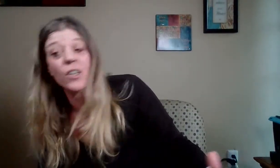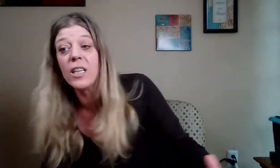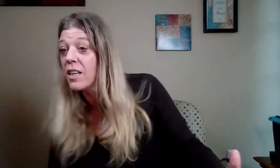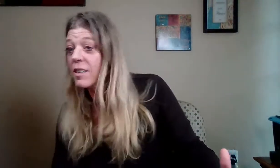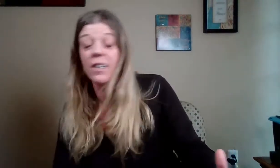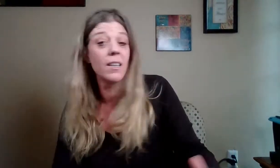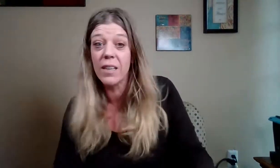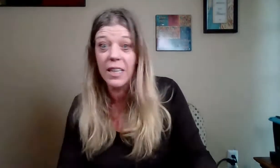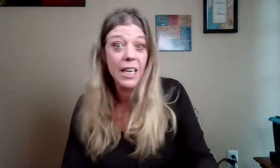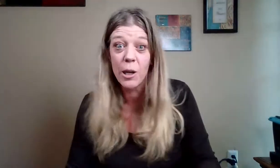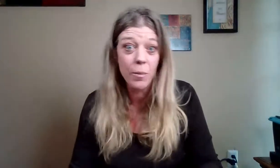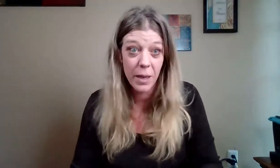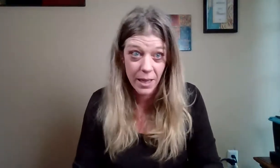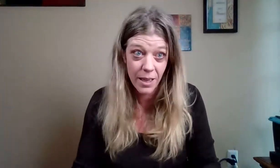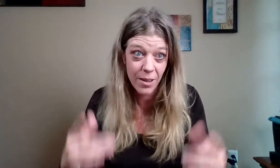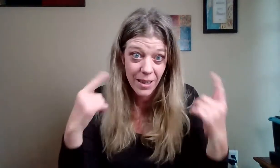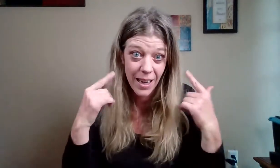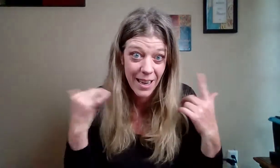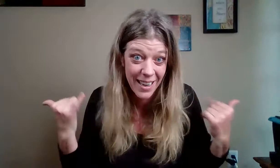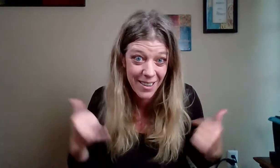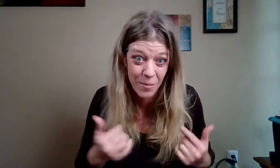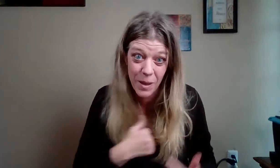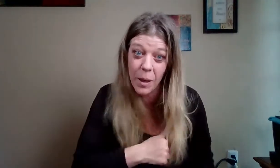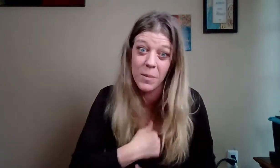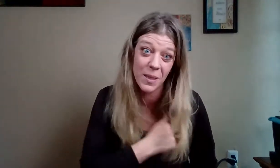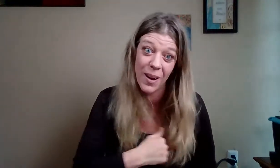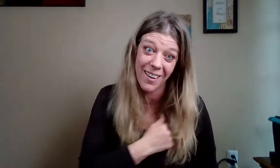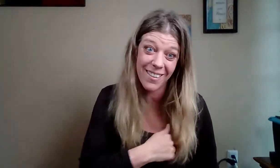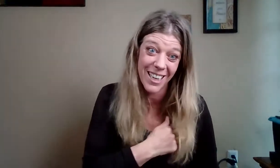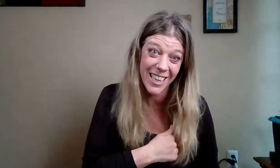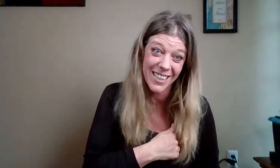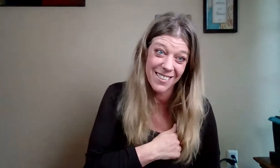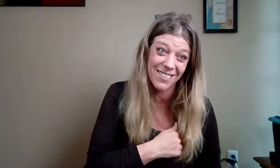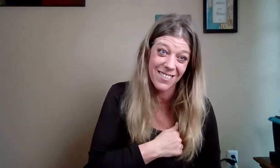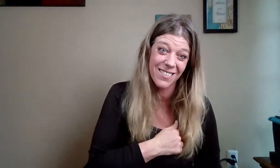She doesn't even hear me. I'm sorry.